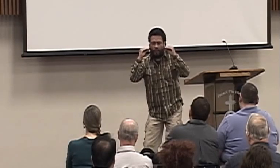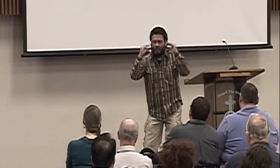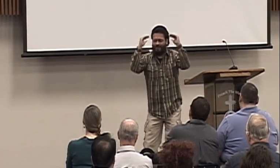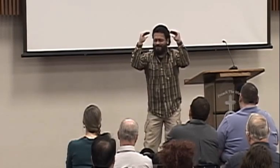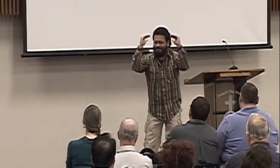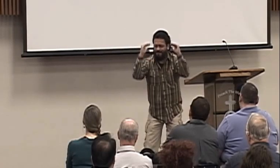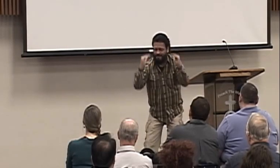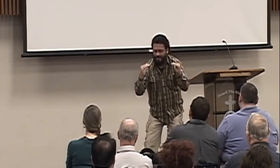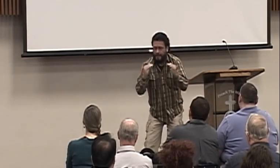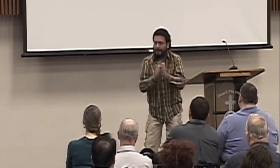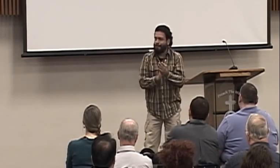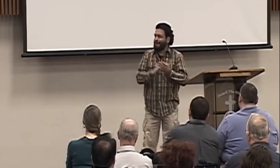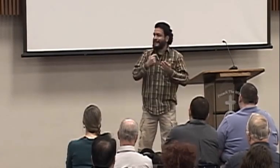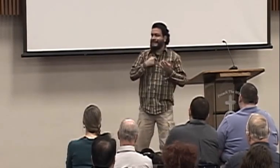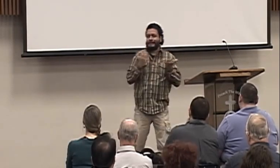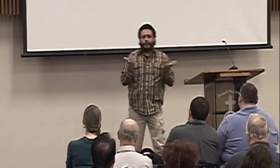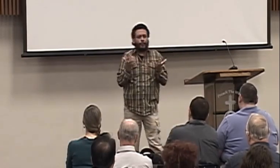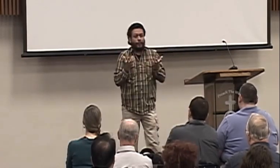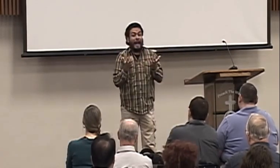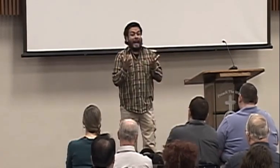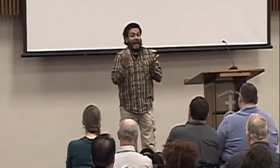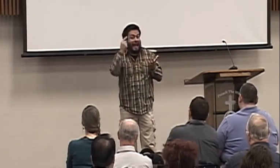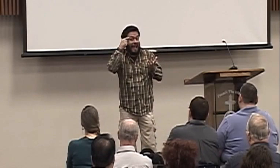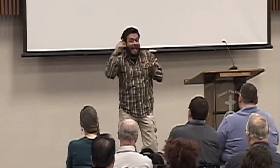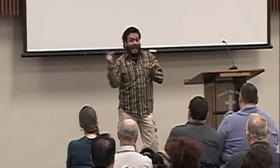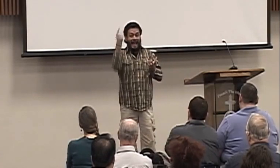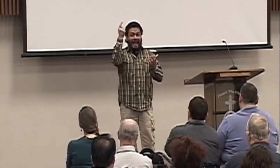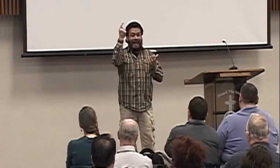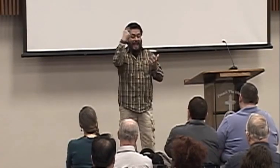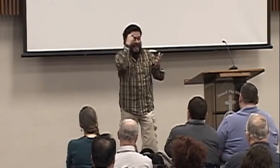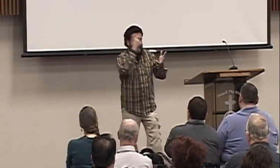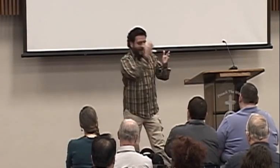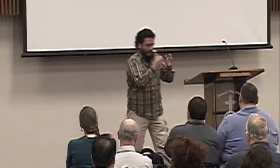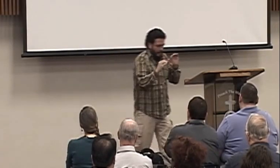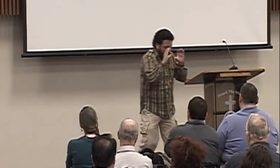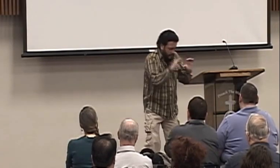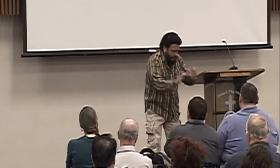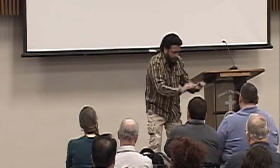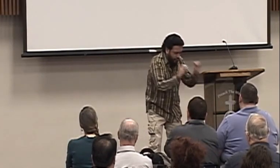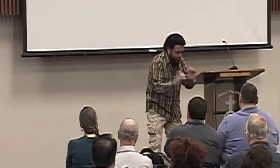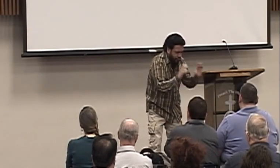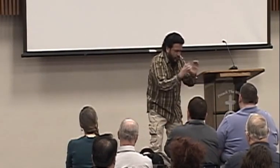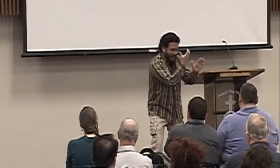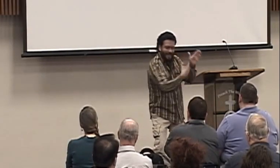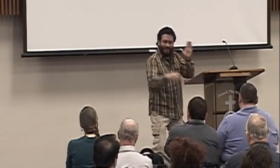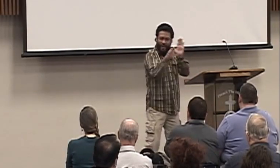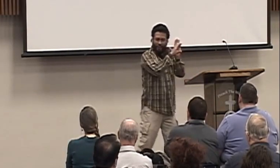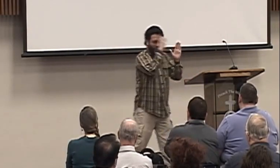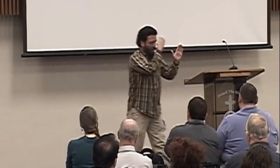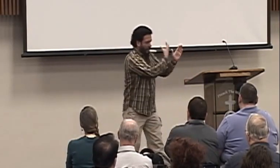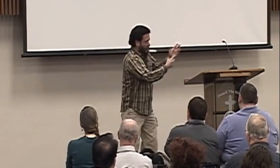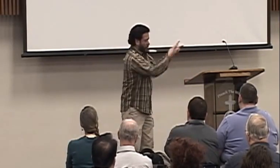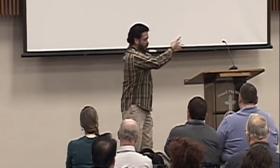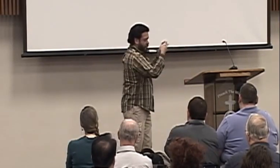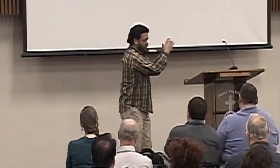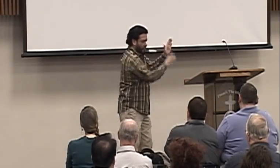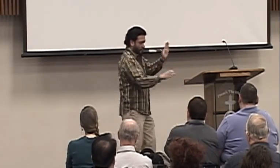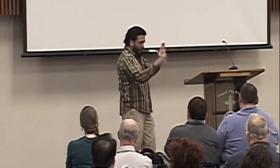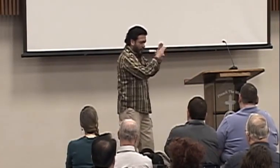their level to be able to understand. So I thought, what am I going to do? So I thought, okay. So I got on the computer and I started looking for all the